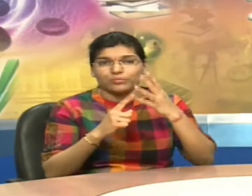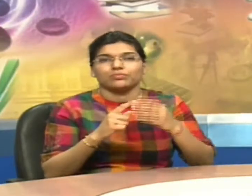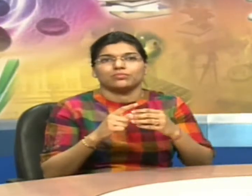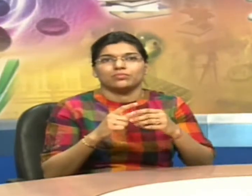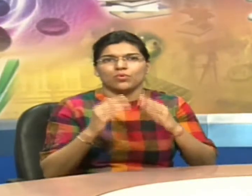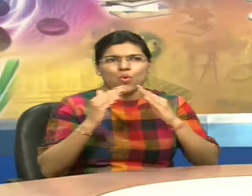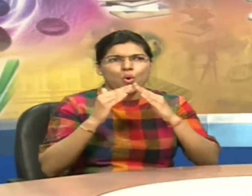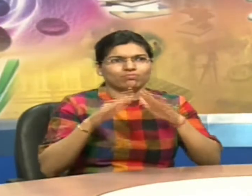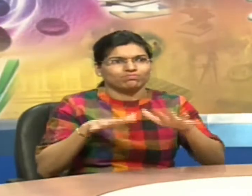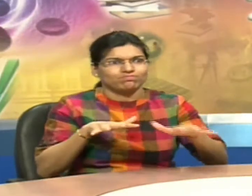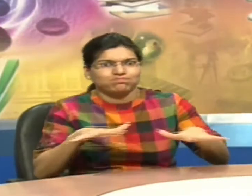be.